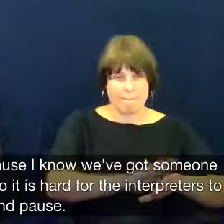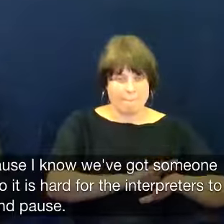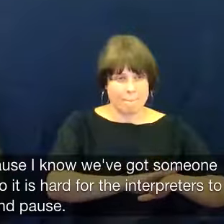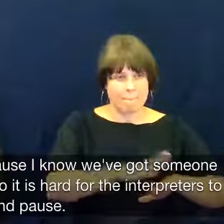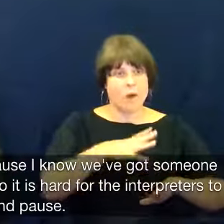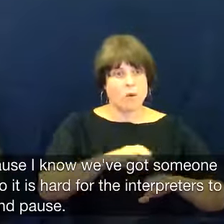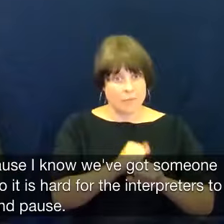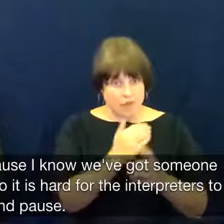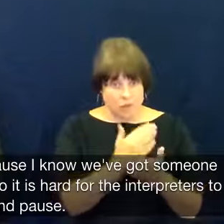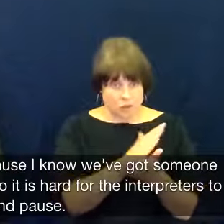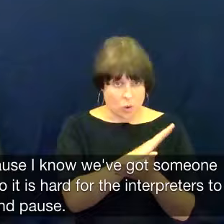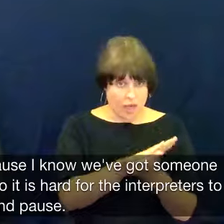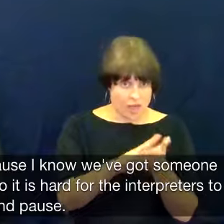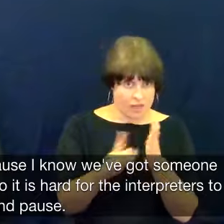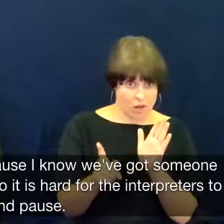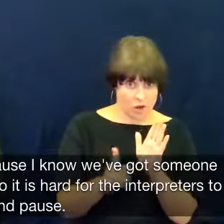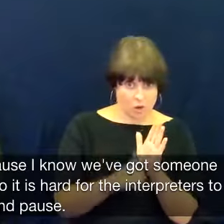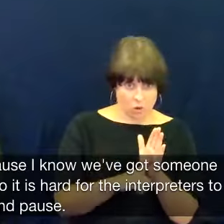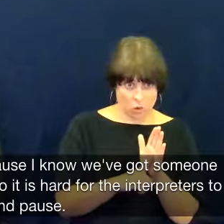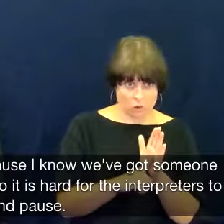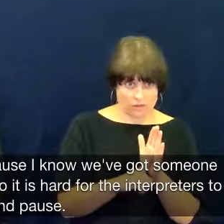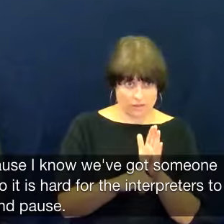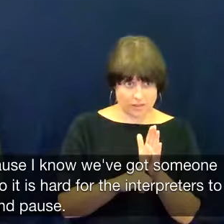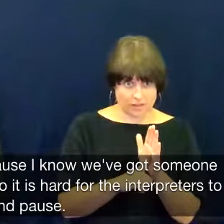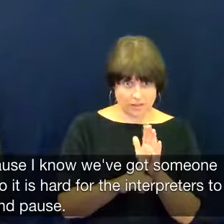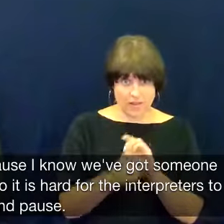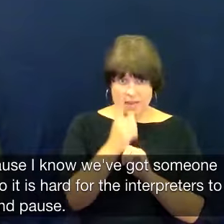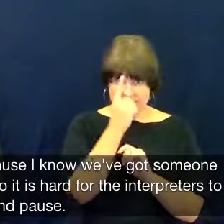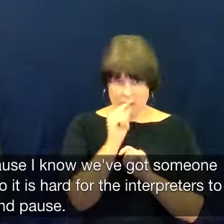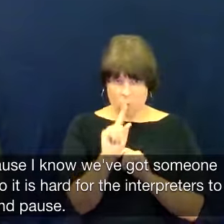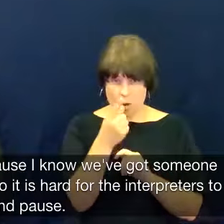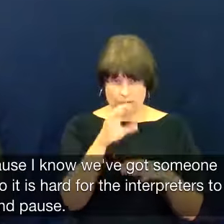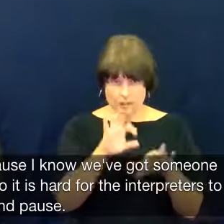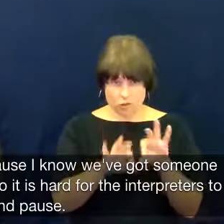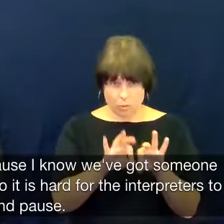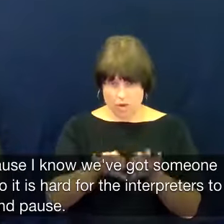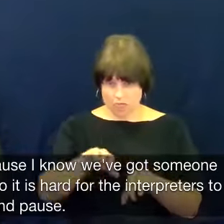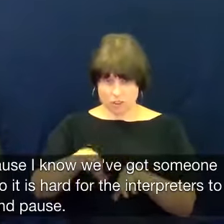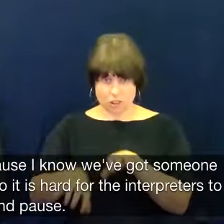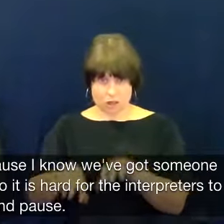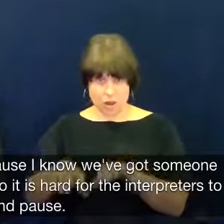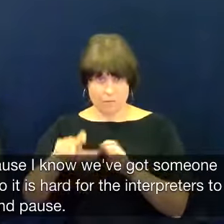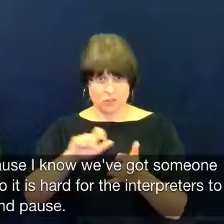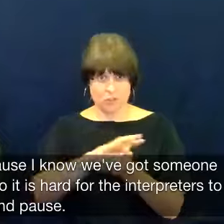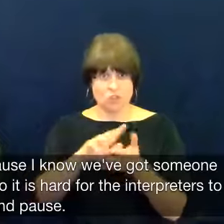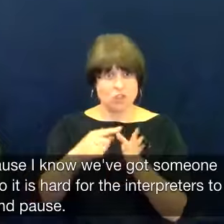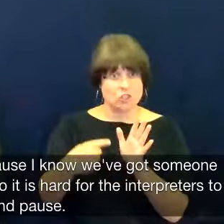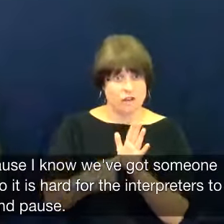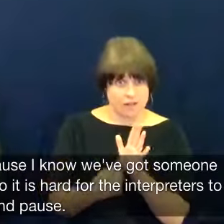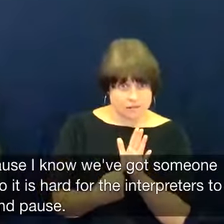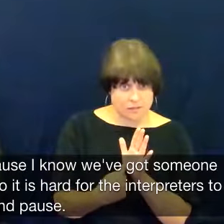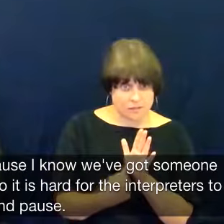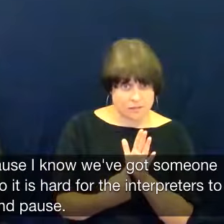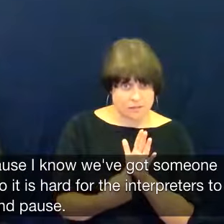make sure, Heather, if one of your interpreters can type into the chat on the screen. So we'll just pause